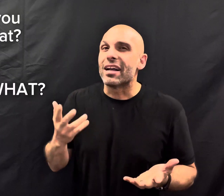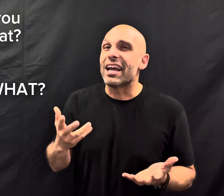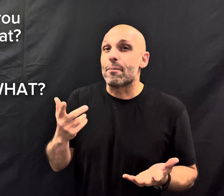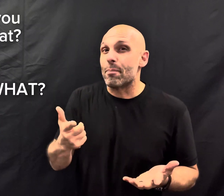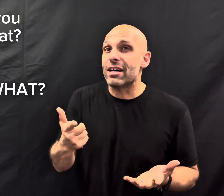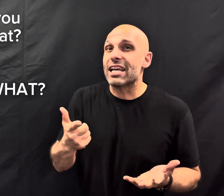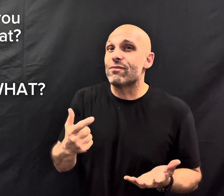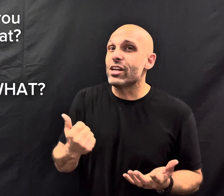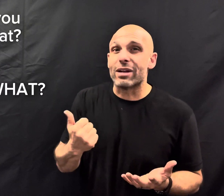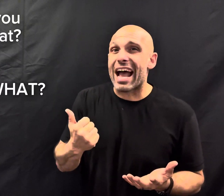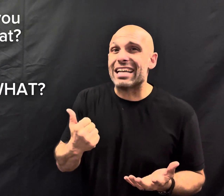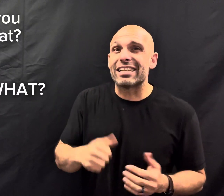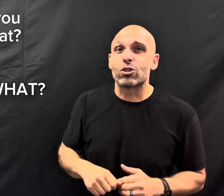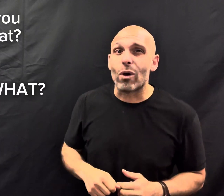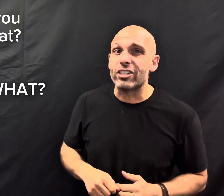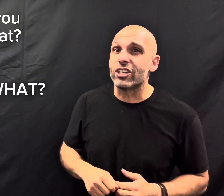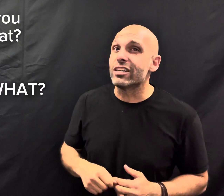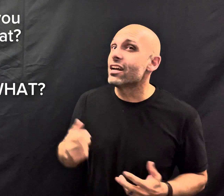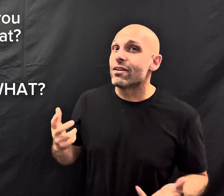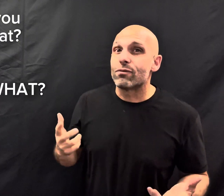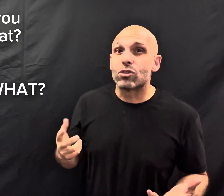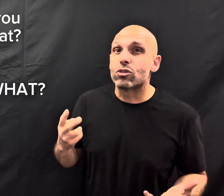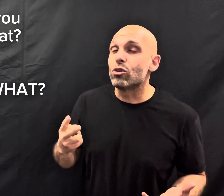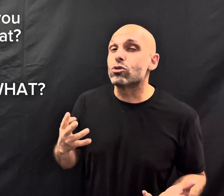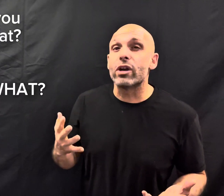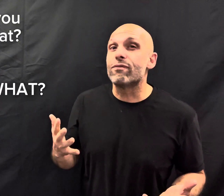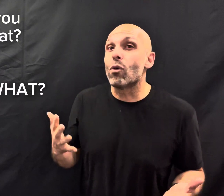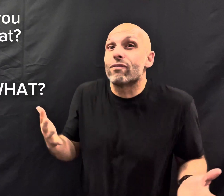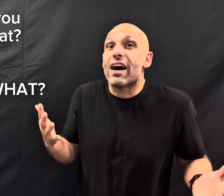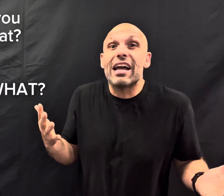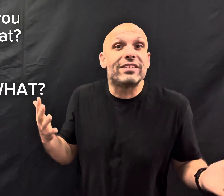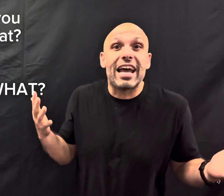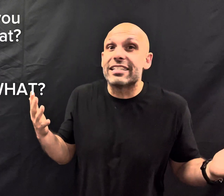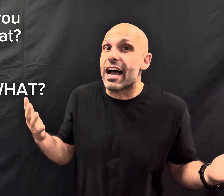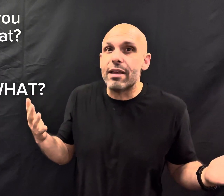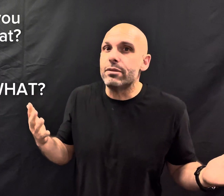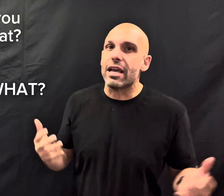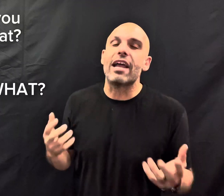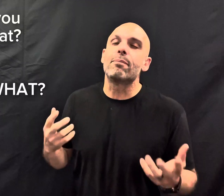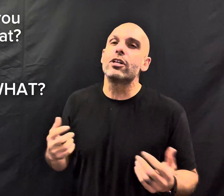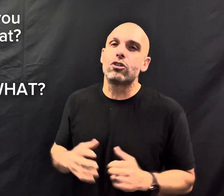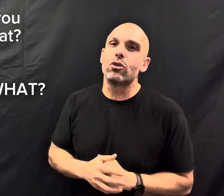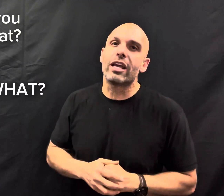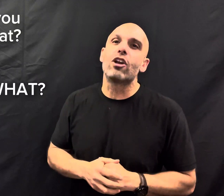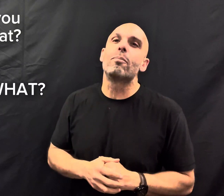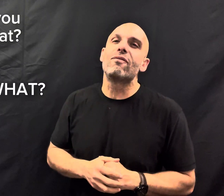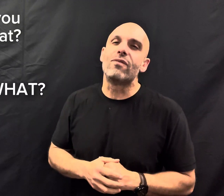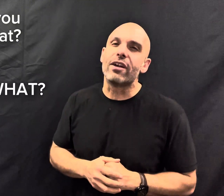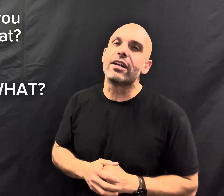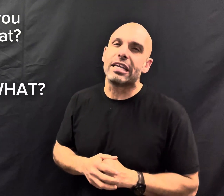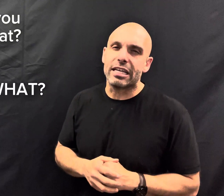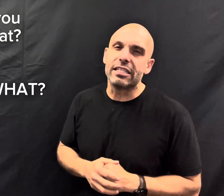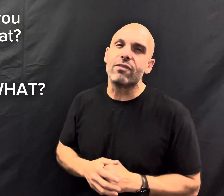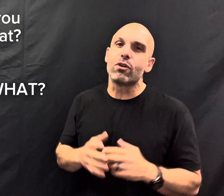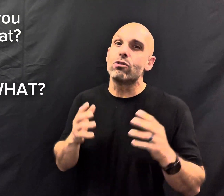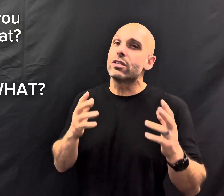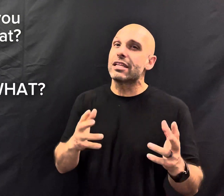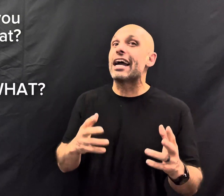Again, pause that video and ask this question 2, 3, 4, 5, 10 times, and pretty soon it'll be very easy for you to sign